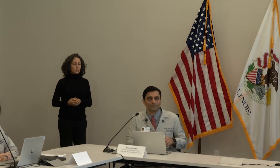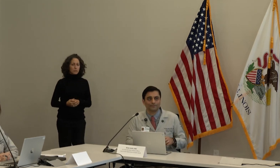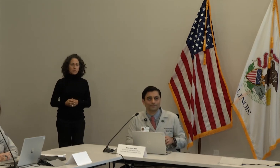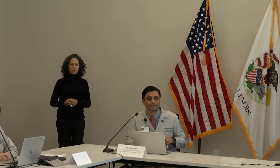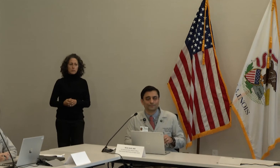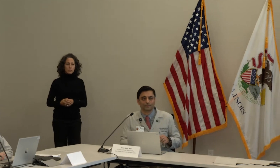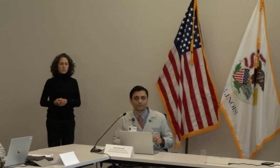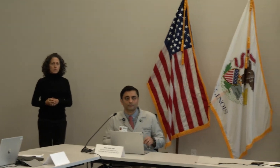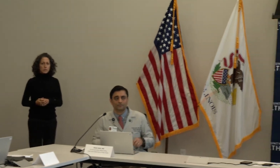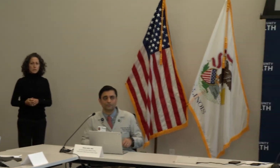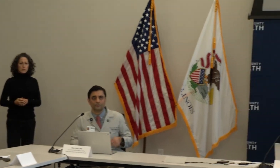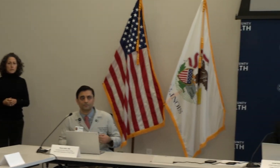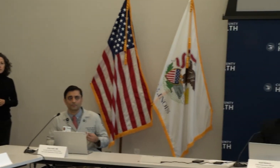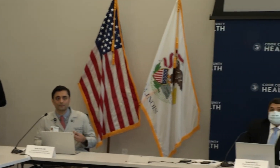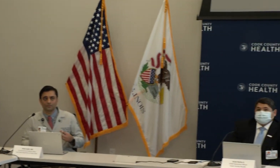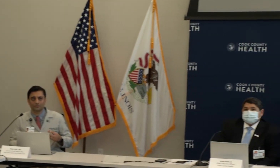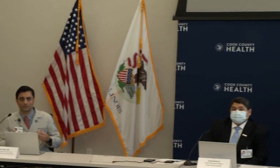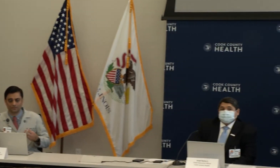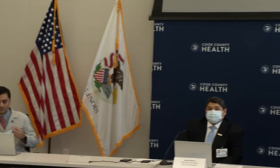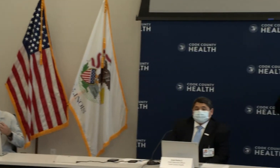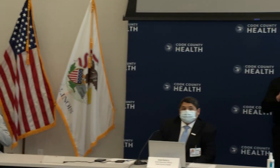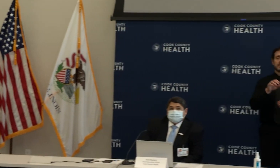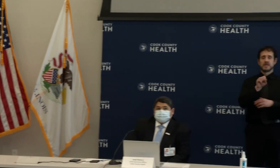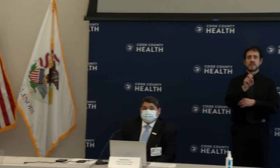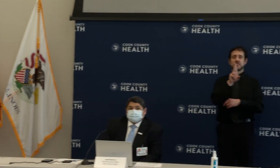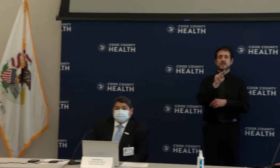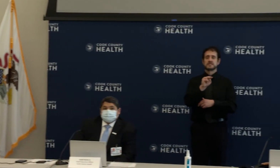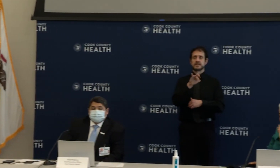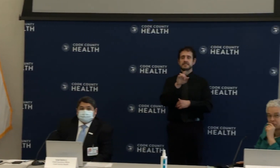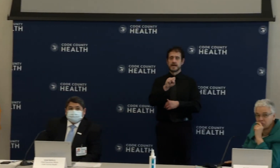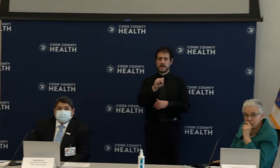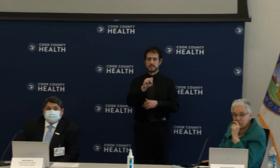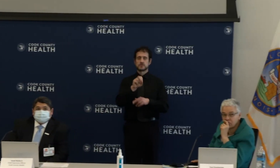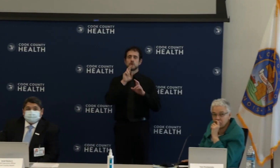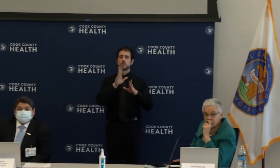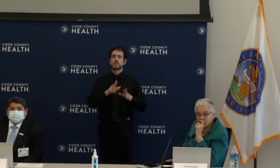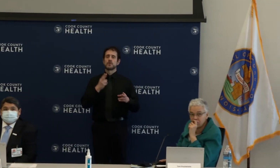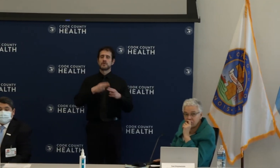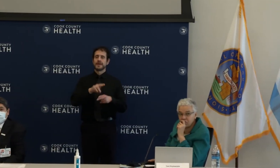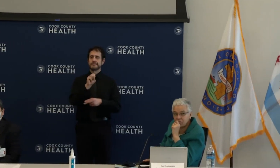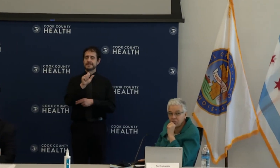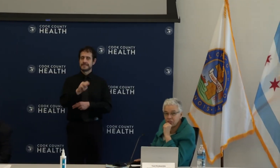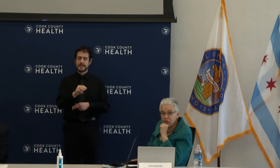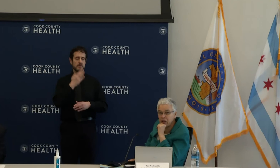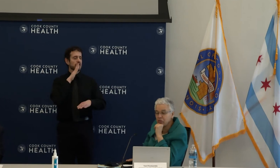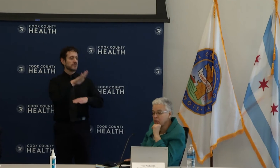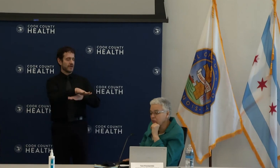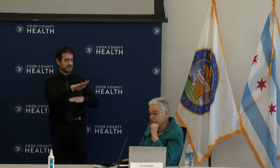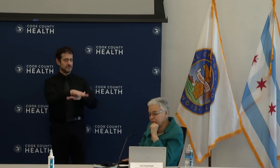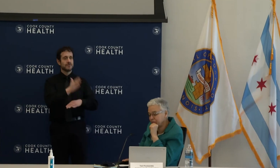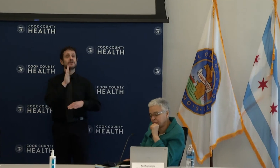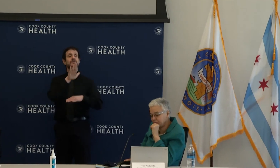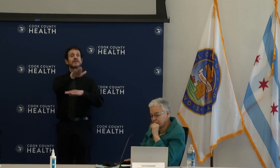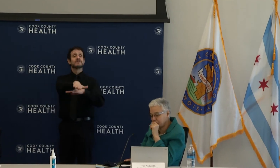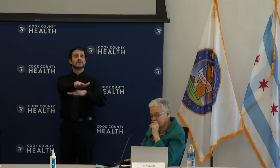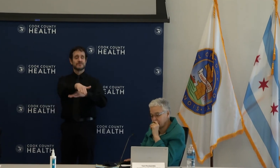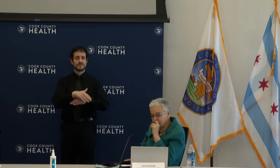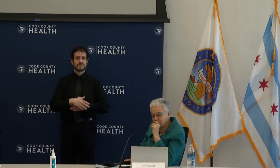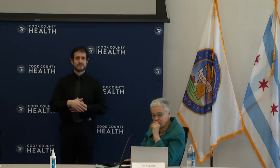All right, Nick, who's next? All right, it's Sam from the Sun-Times. All right, Sam. Good afternoon, you all. Good afternoon. Good afternoon,